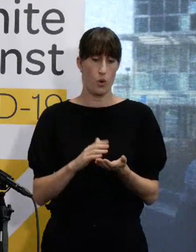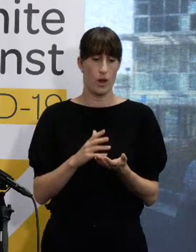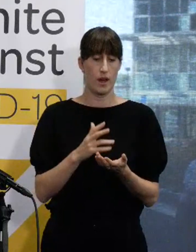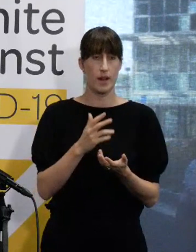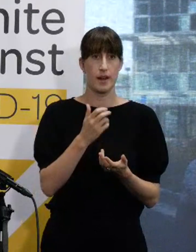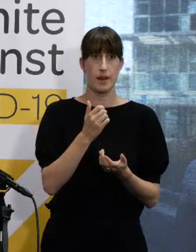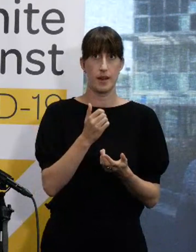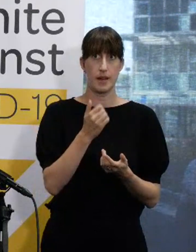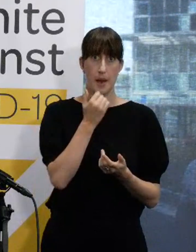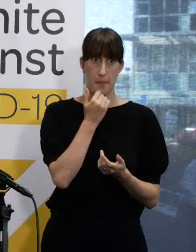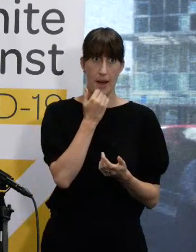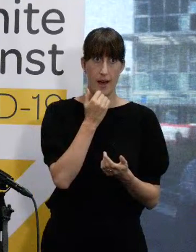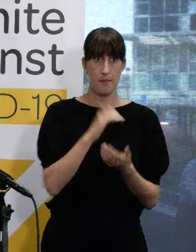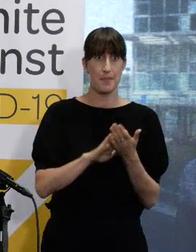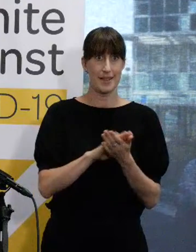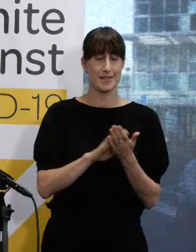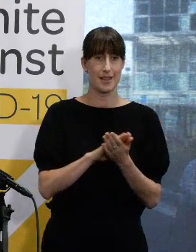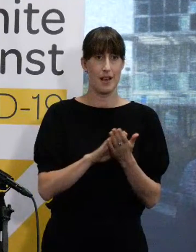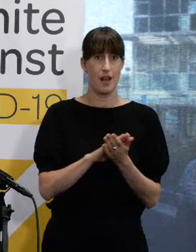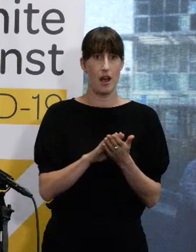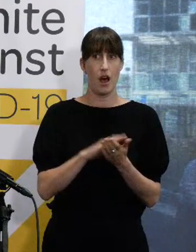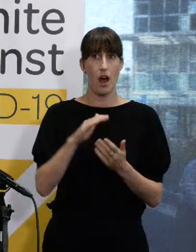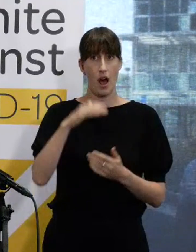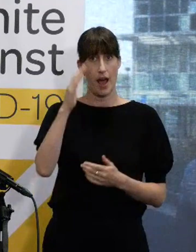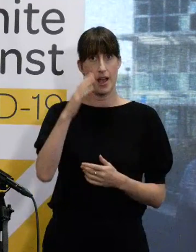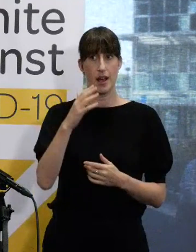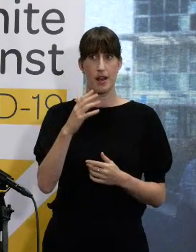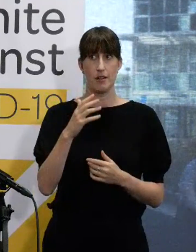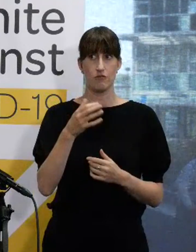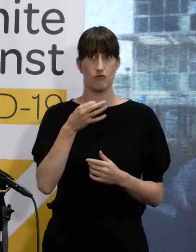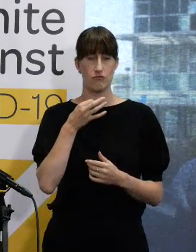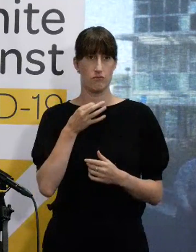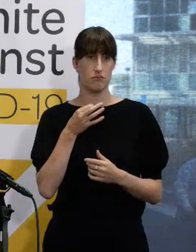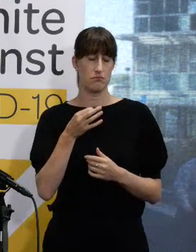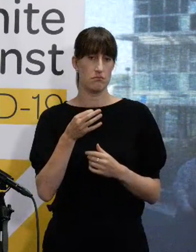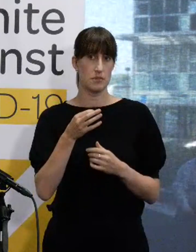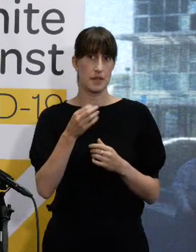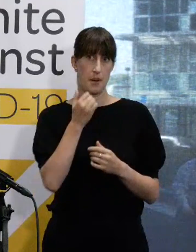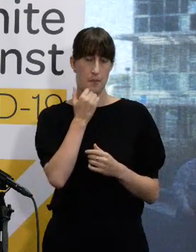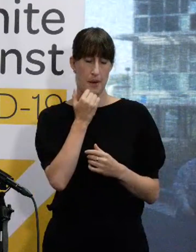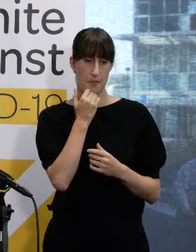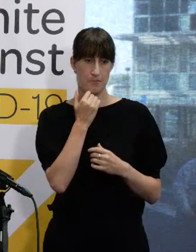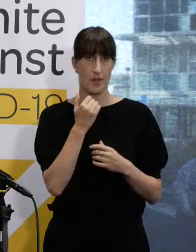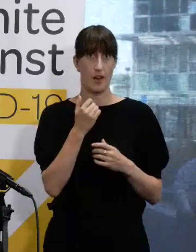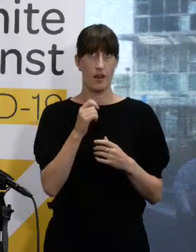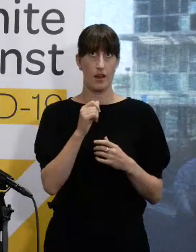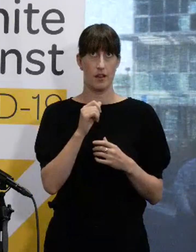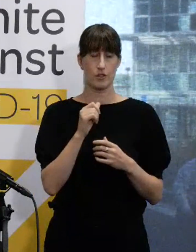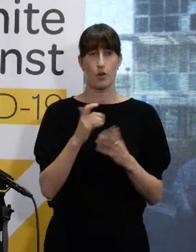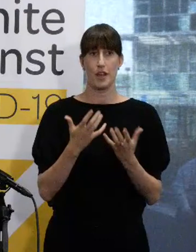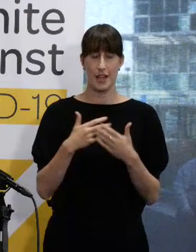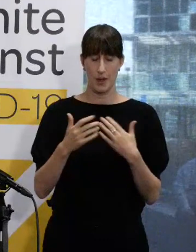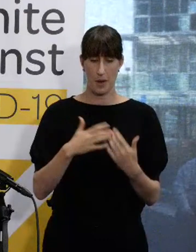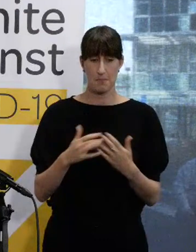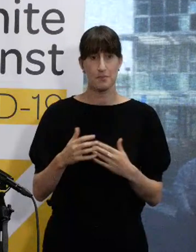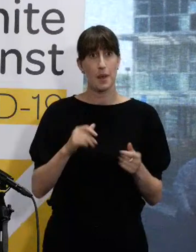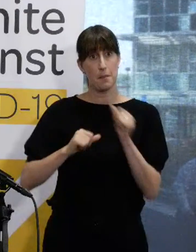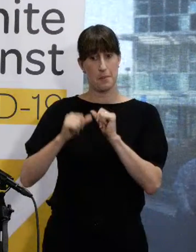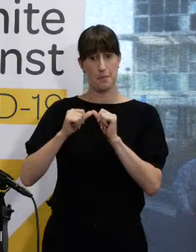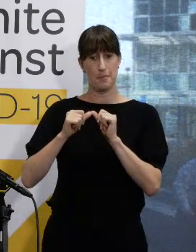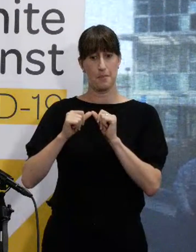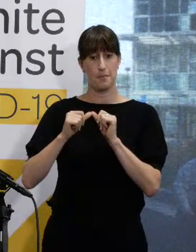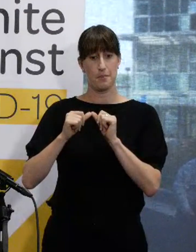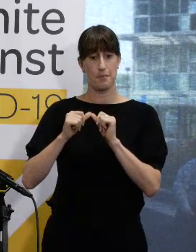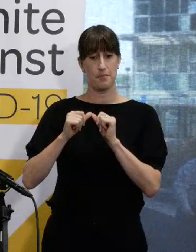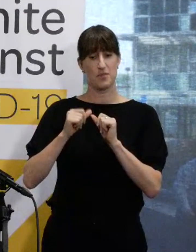more quickly. So back to the Grand Millennium, you will be aware we previously reported a couple of weeks ago a cleaner at this hotel had tested